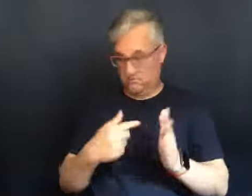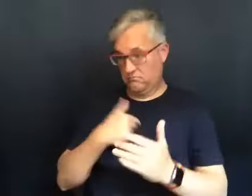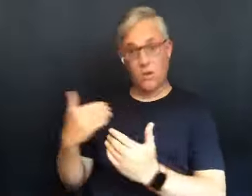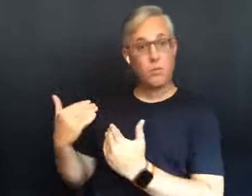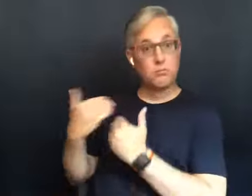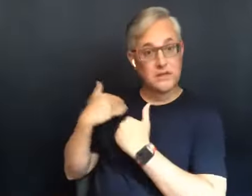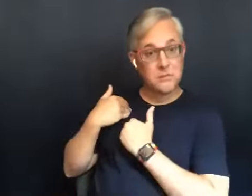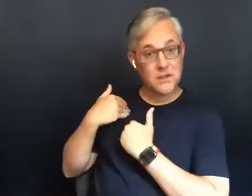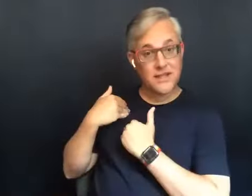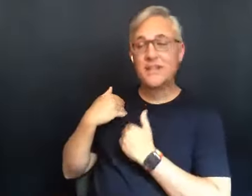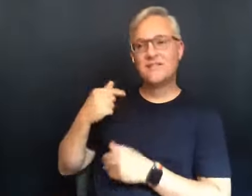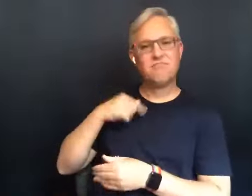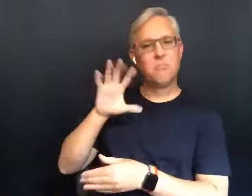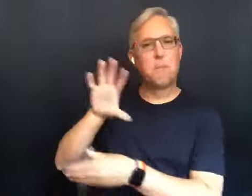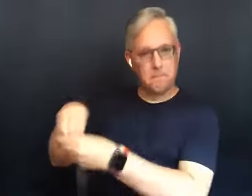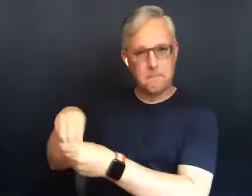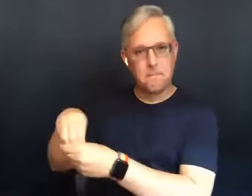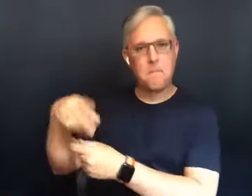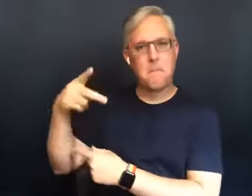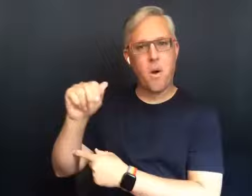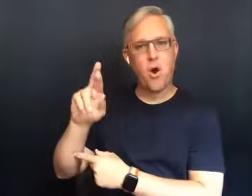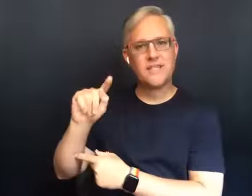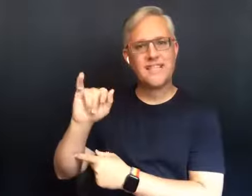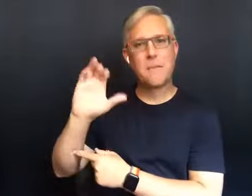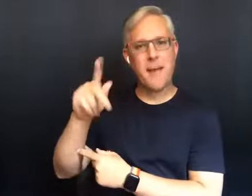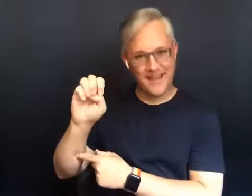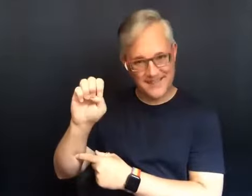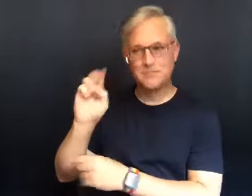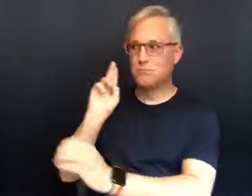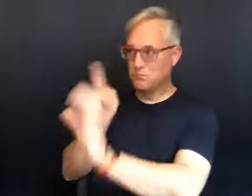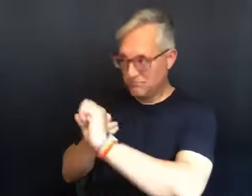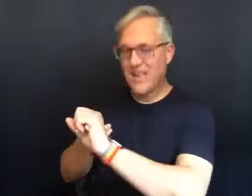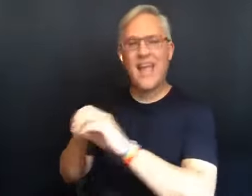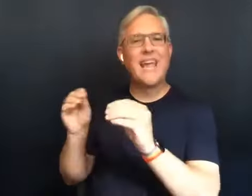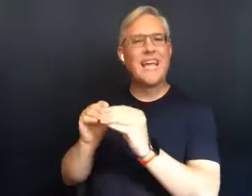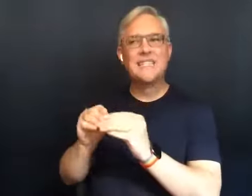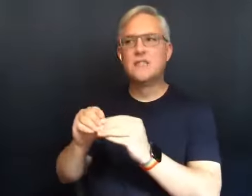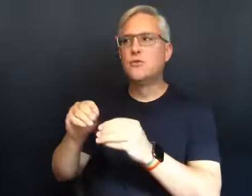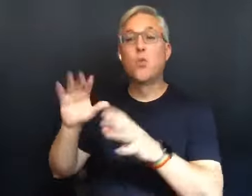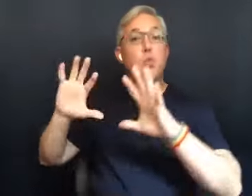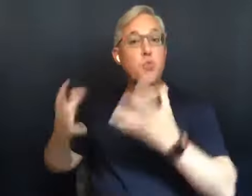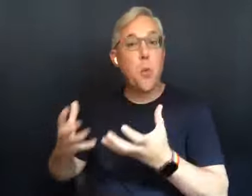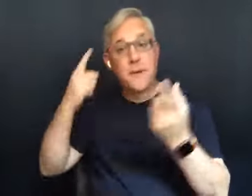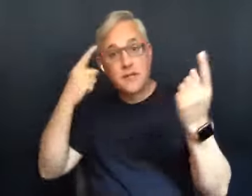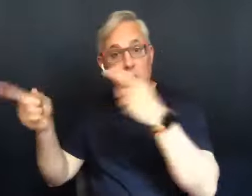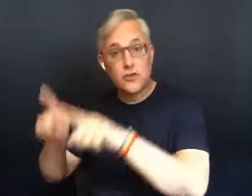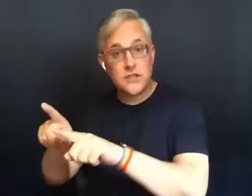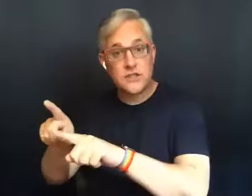achieve that goal. So I got a responsibility to participate in an informed group